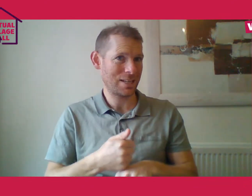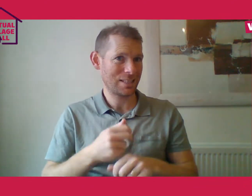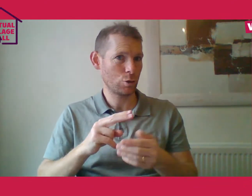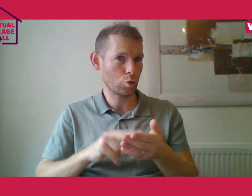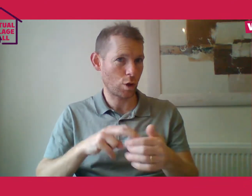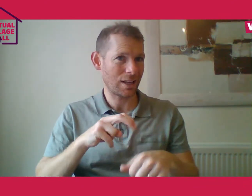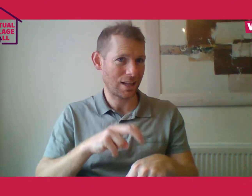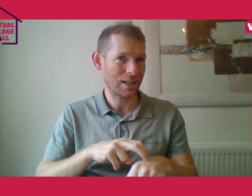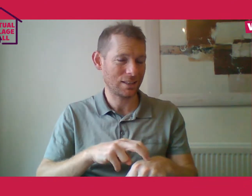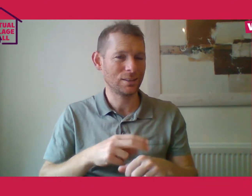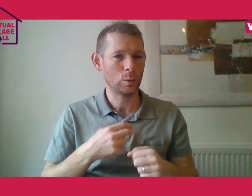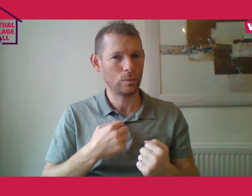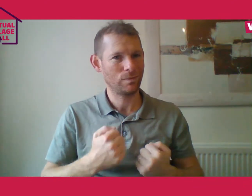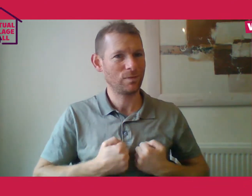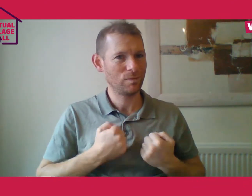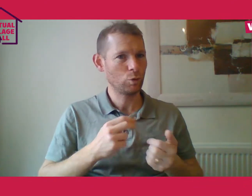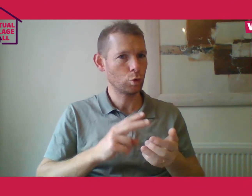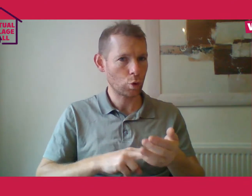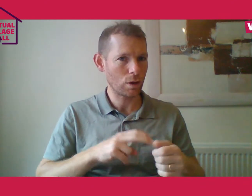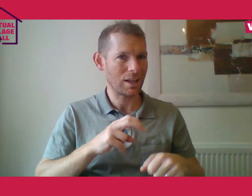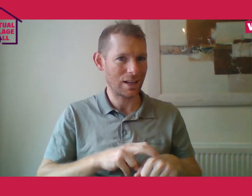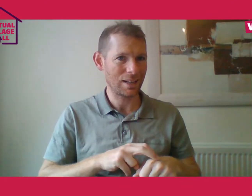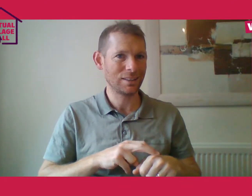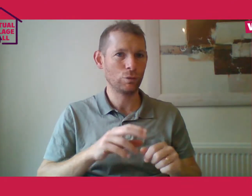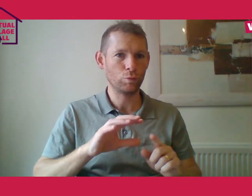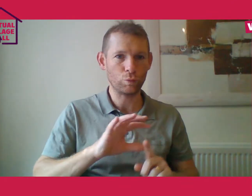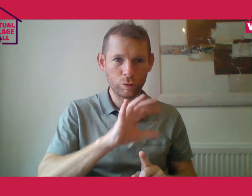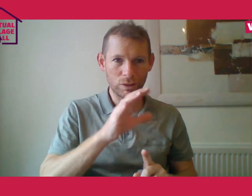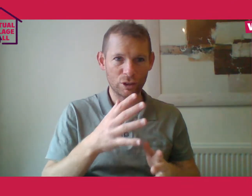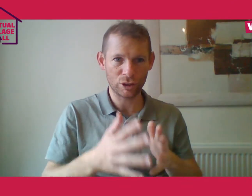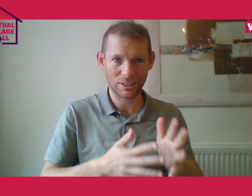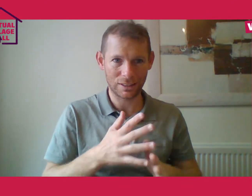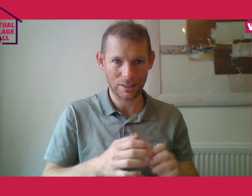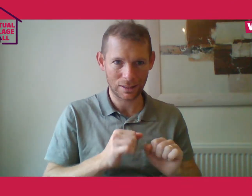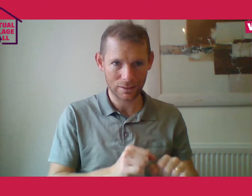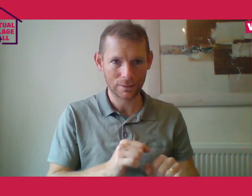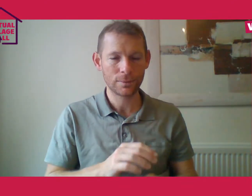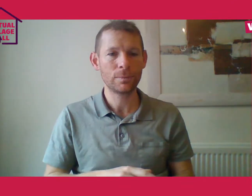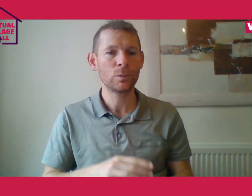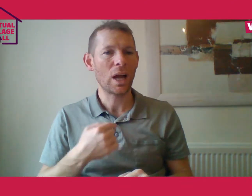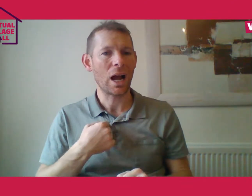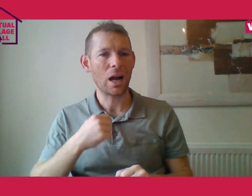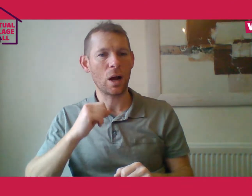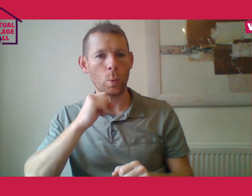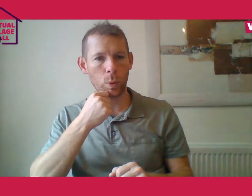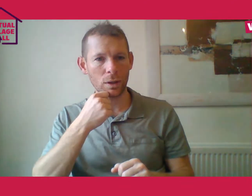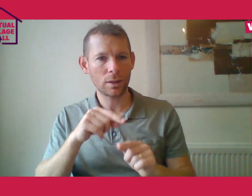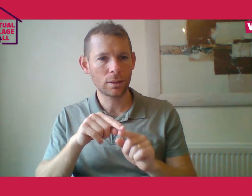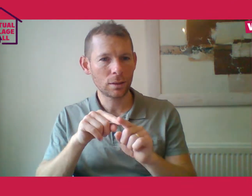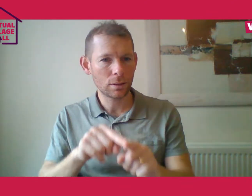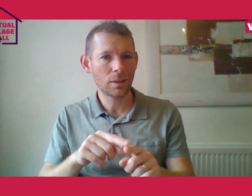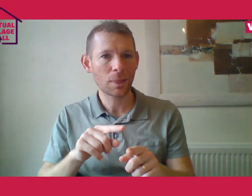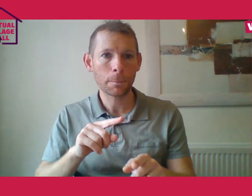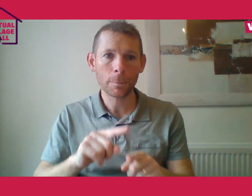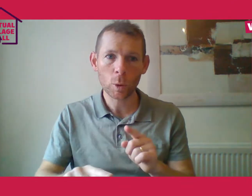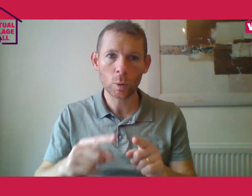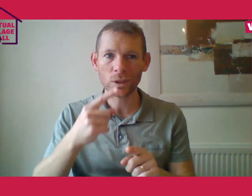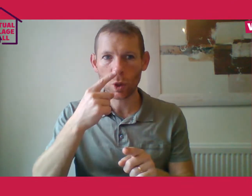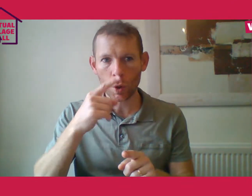the UK. As I said, I'm based in Northern Ireland, so we have very strong regional signs which we use in our